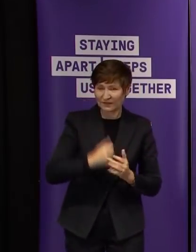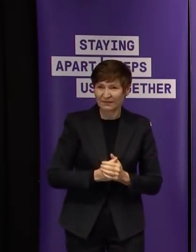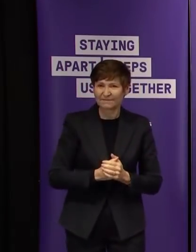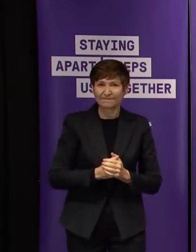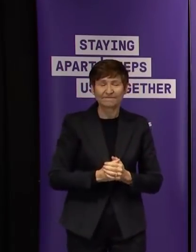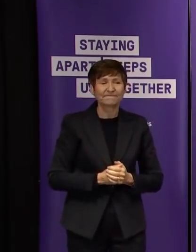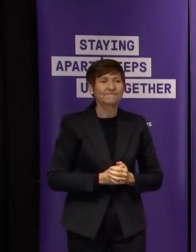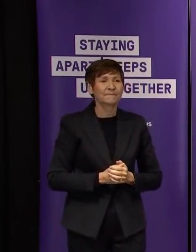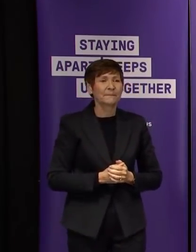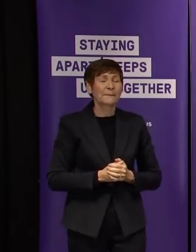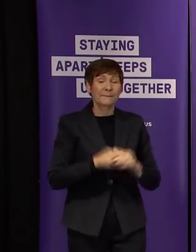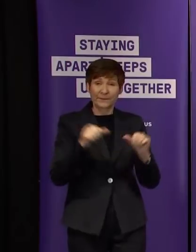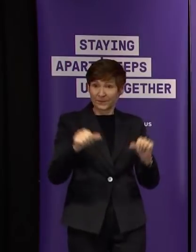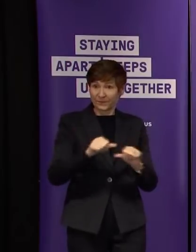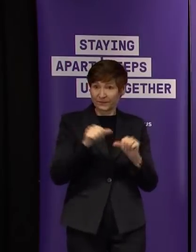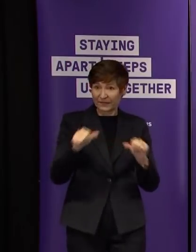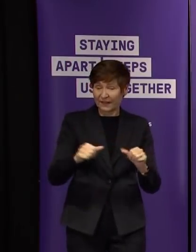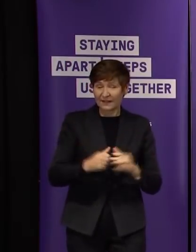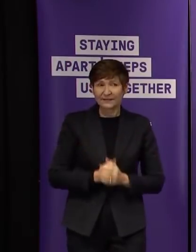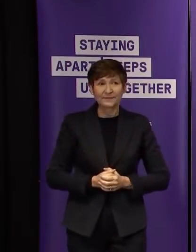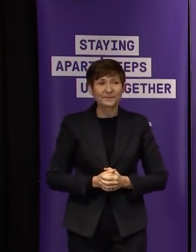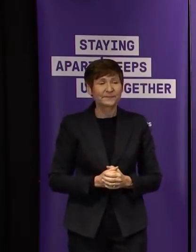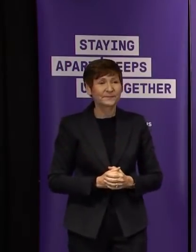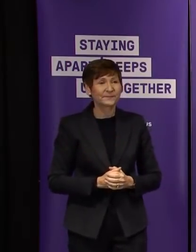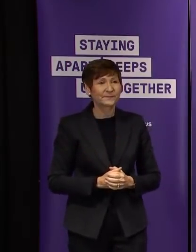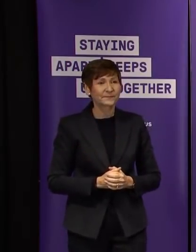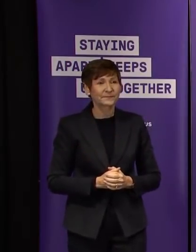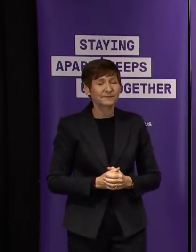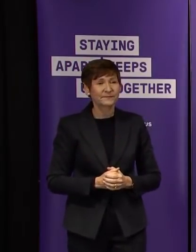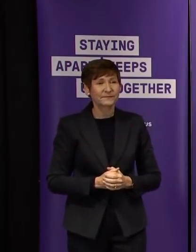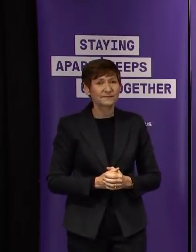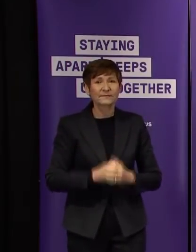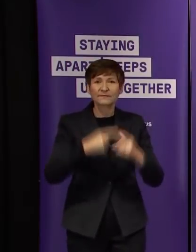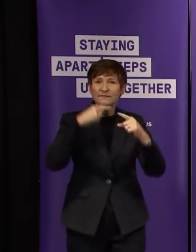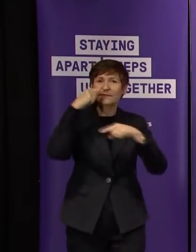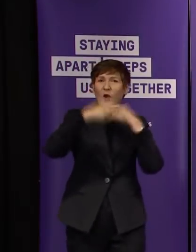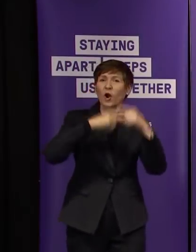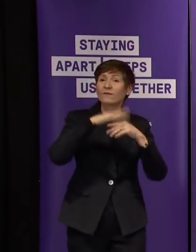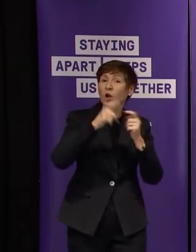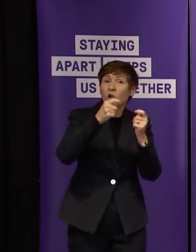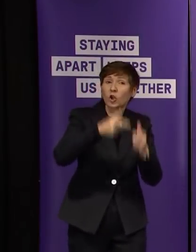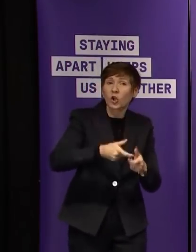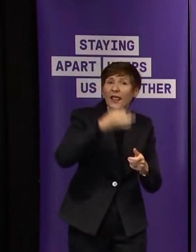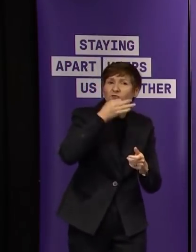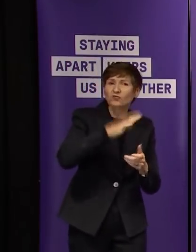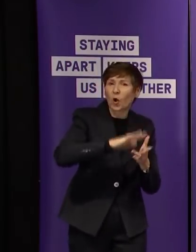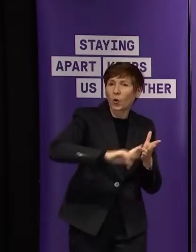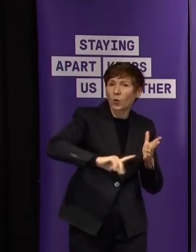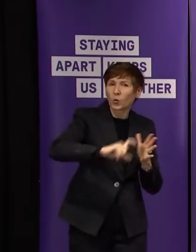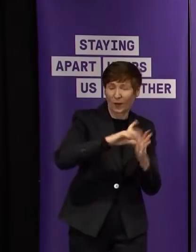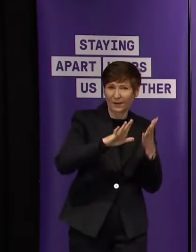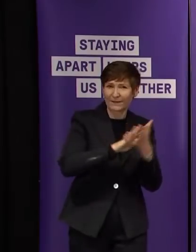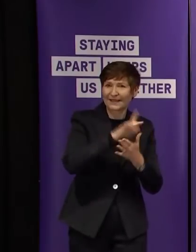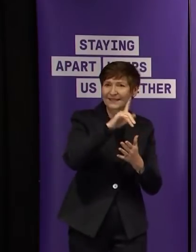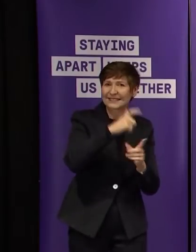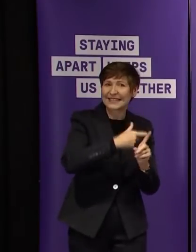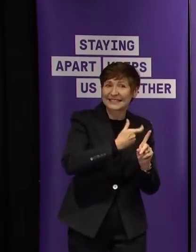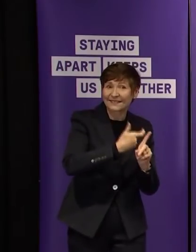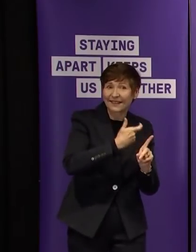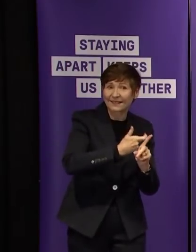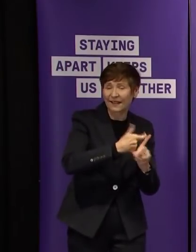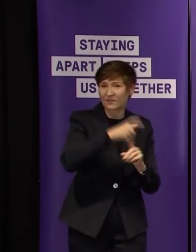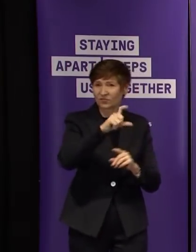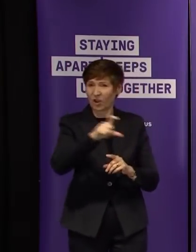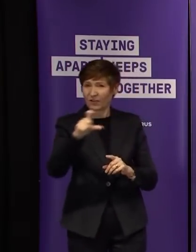Thanks, Dan. So I'll just take you through what both early childhood and schools look like. So as the Premier outlined,